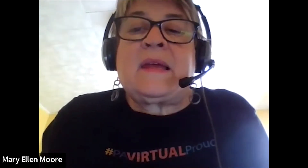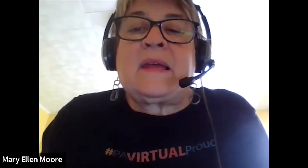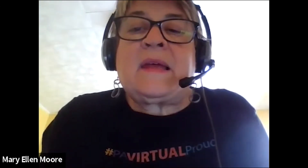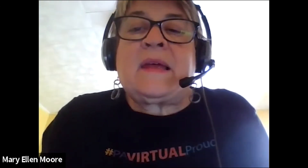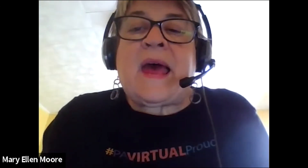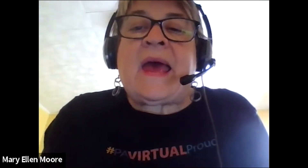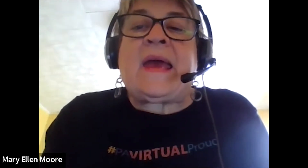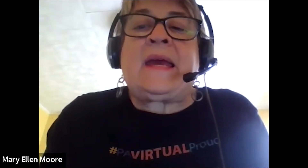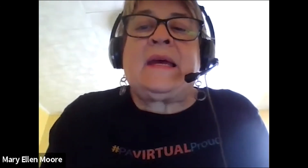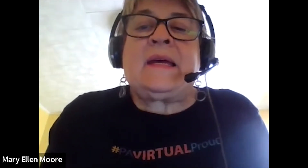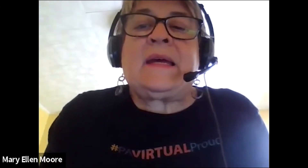A.